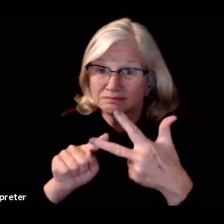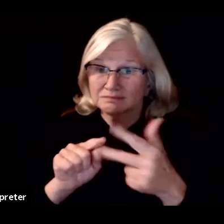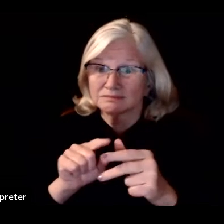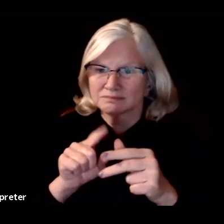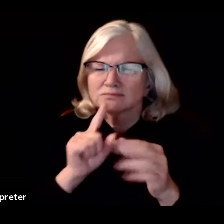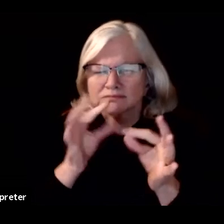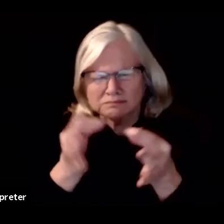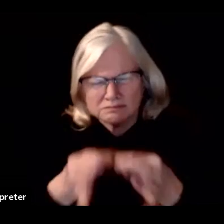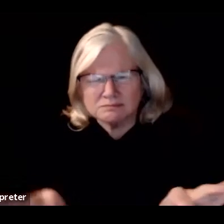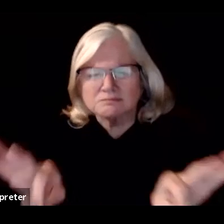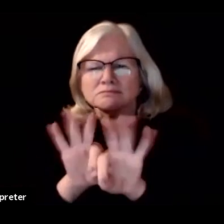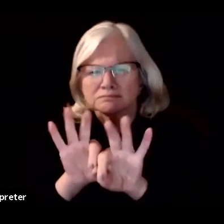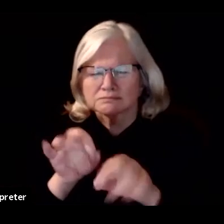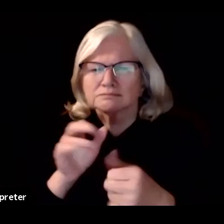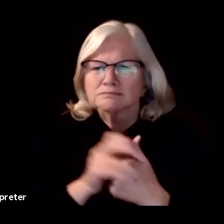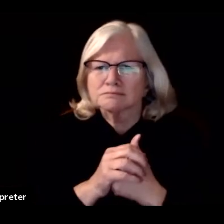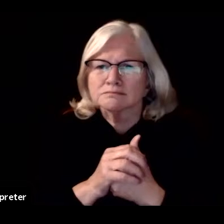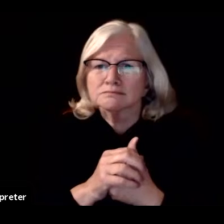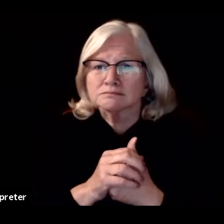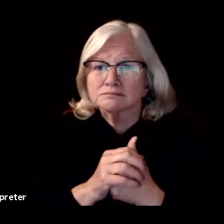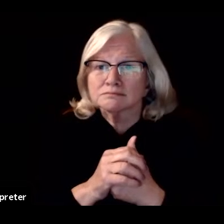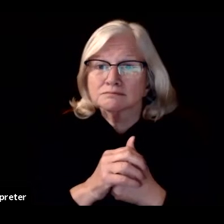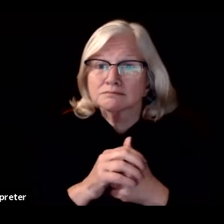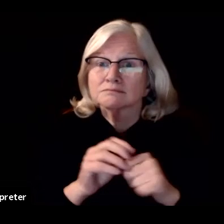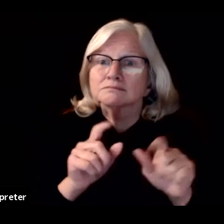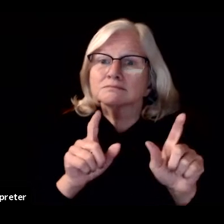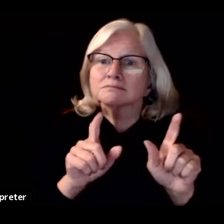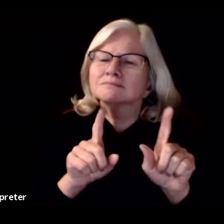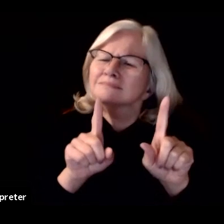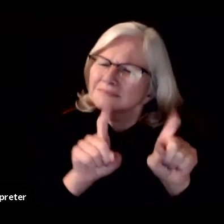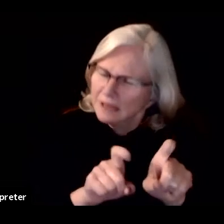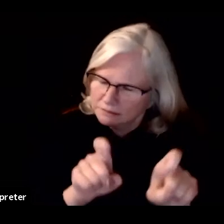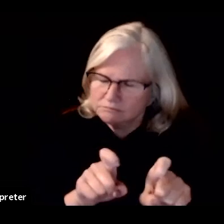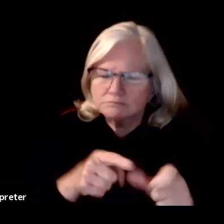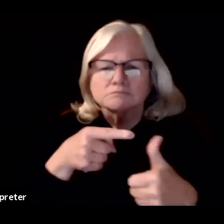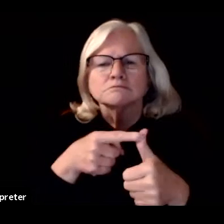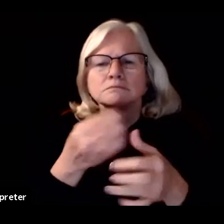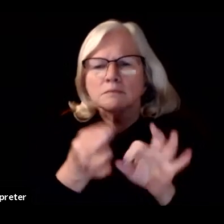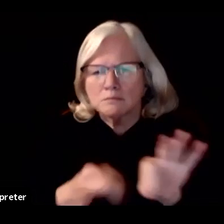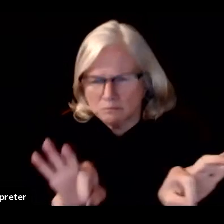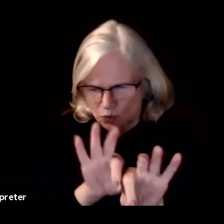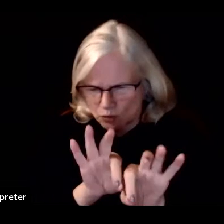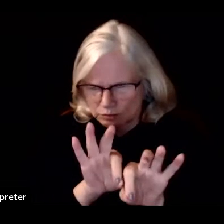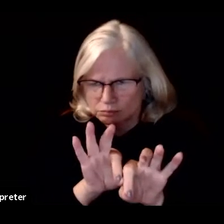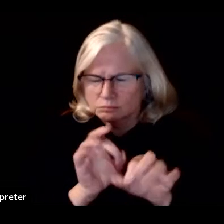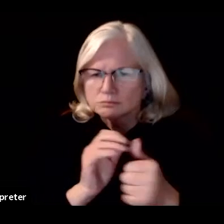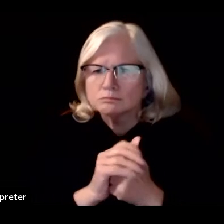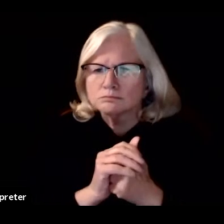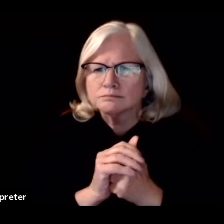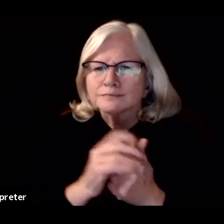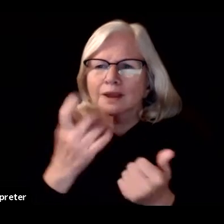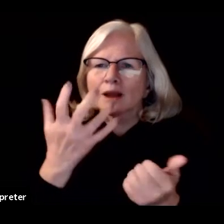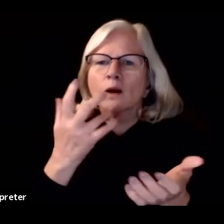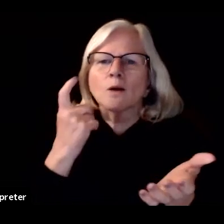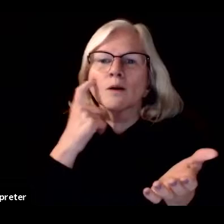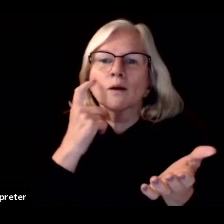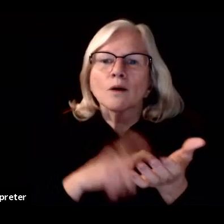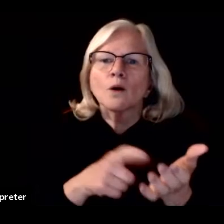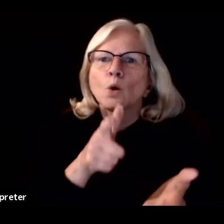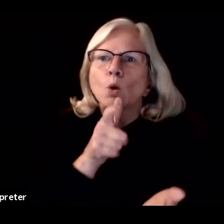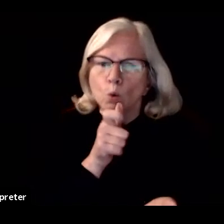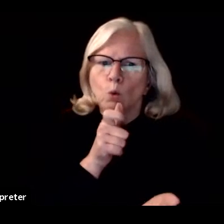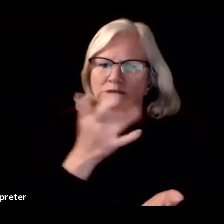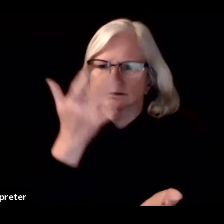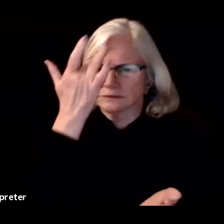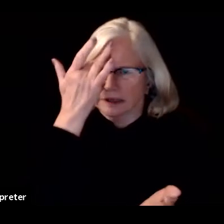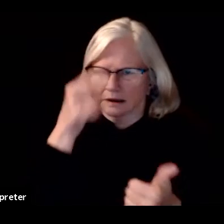one important part of that overall strategy. It helps identify who is sick, and then so those